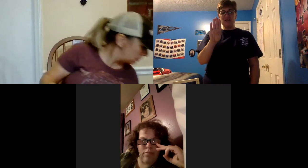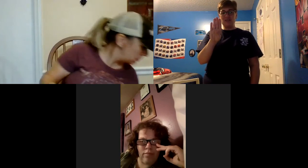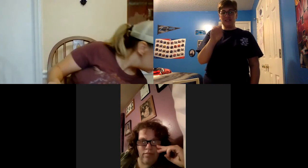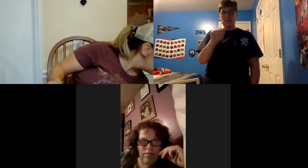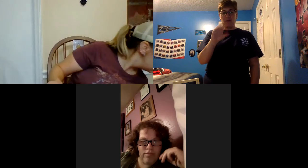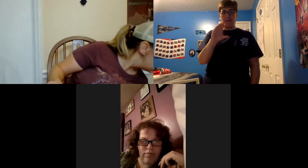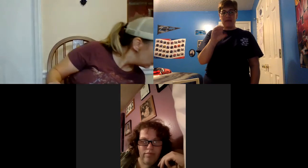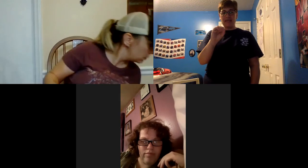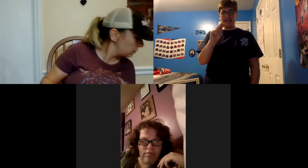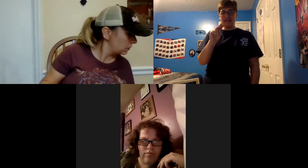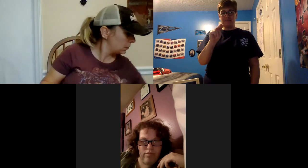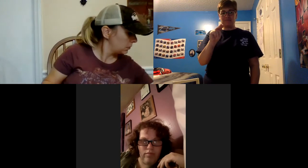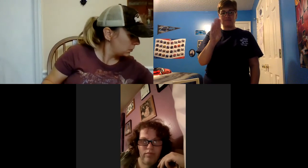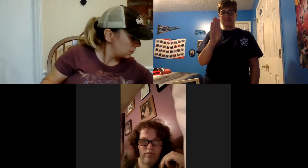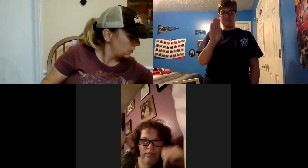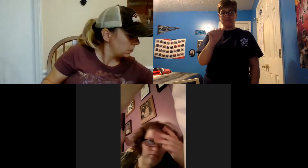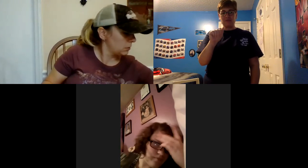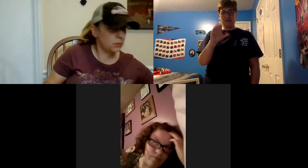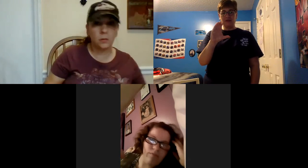And then you can spell bacon,